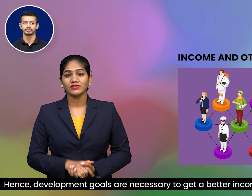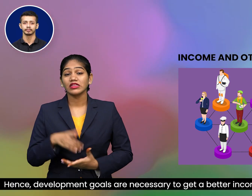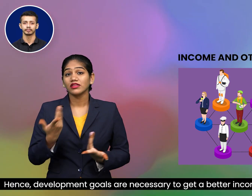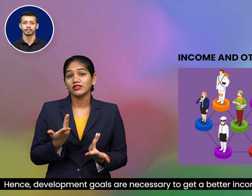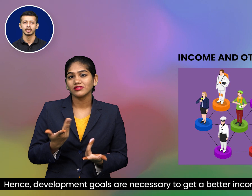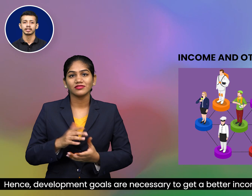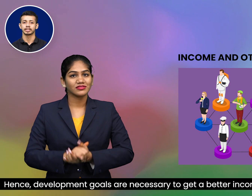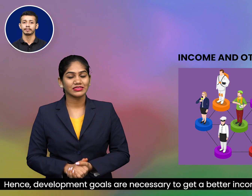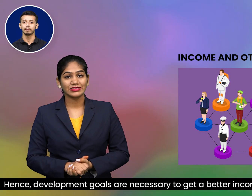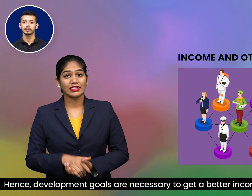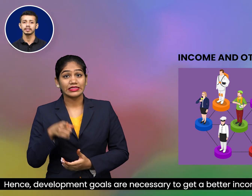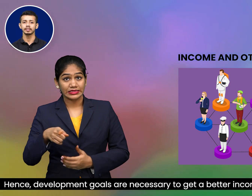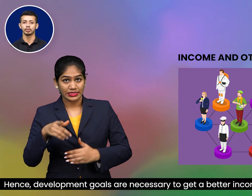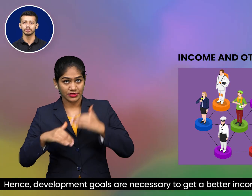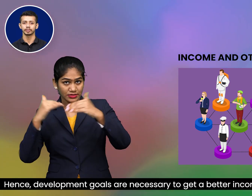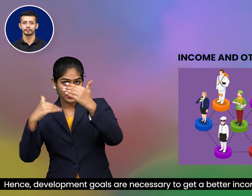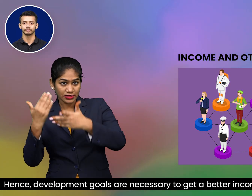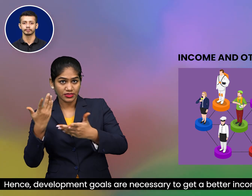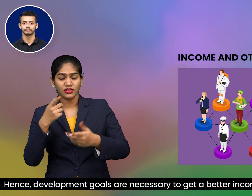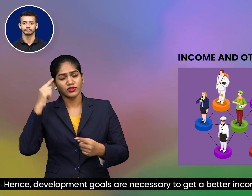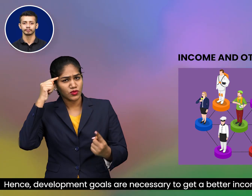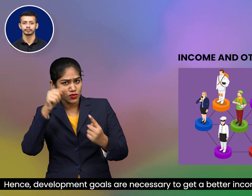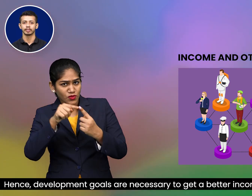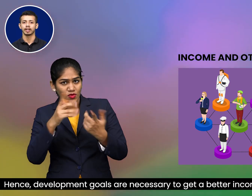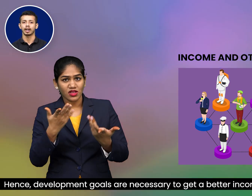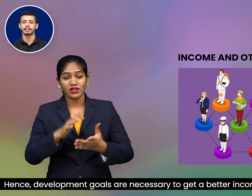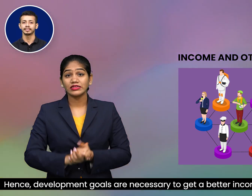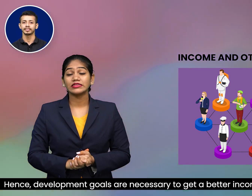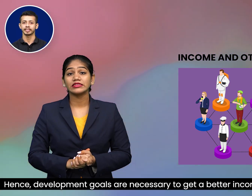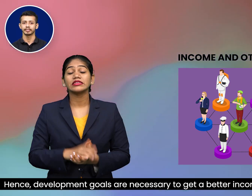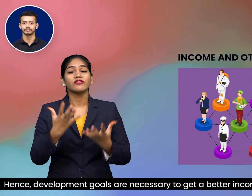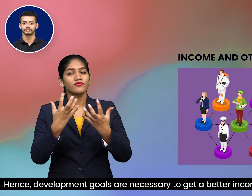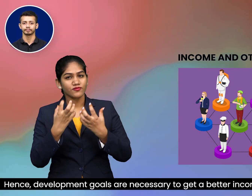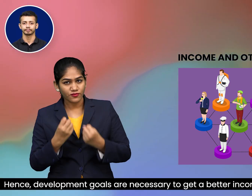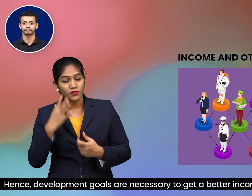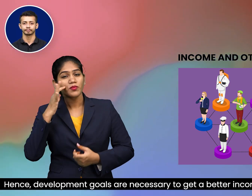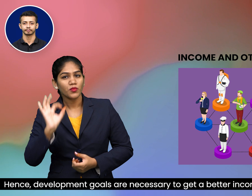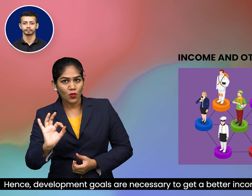Hence, developmental goals are necessary